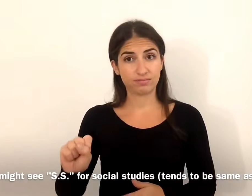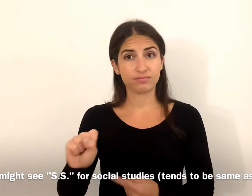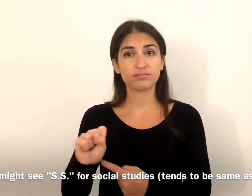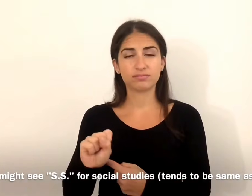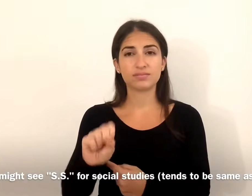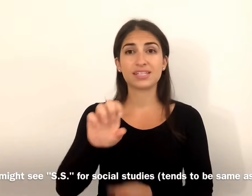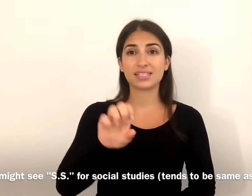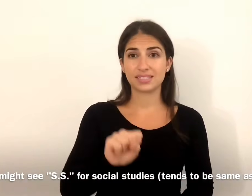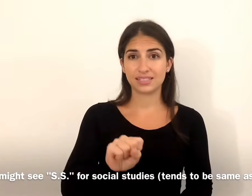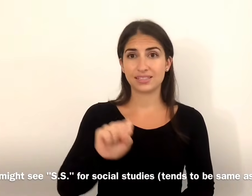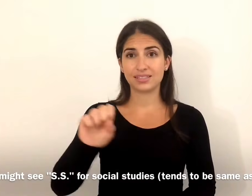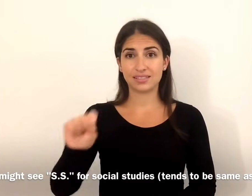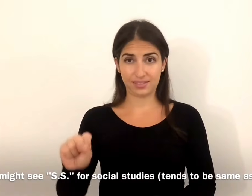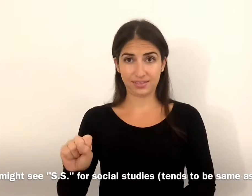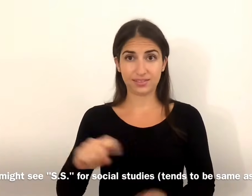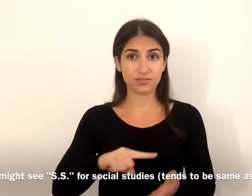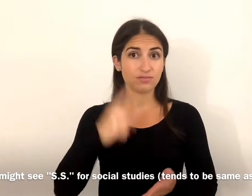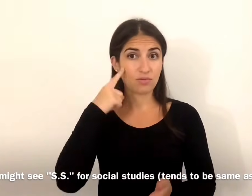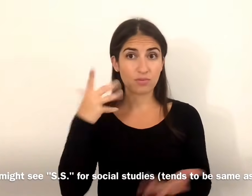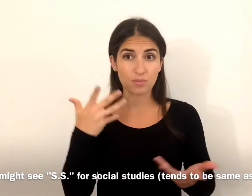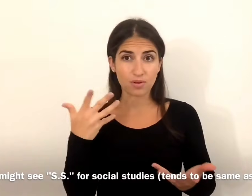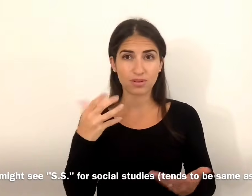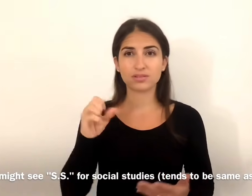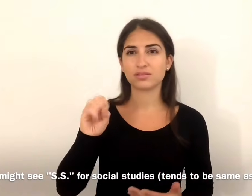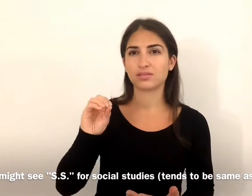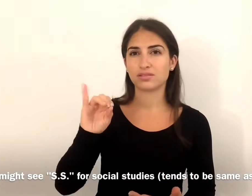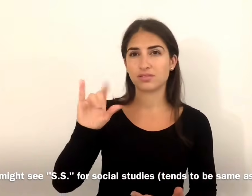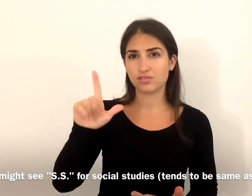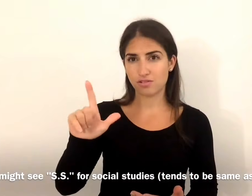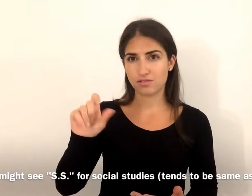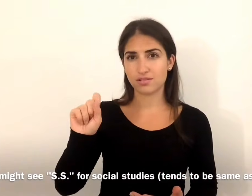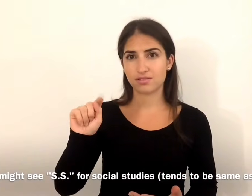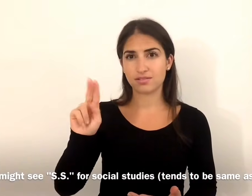You may also see SS for social studies.